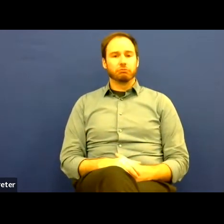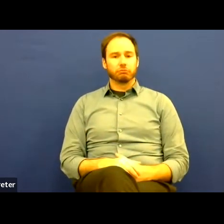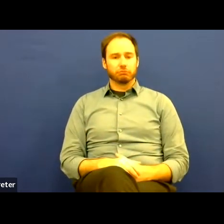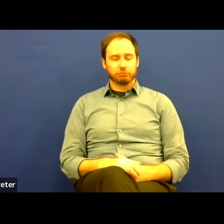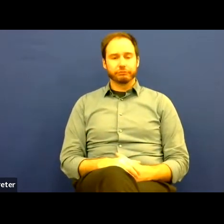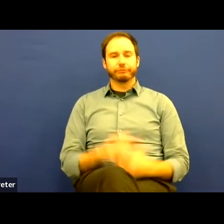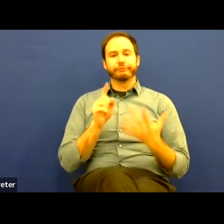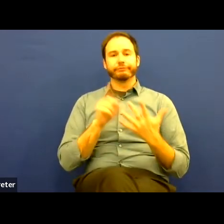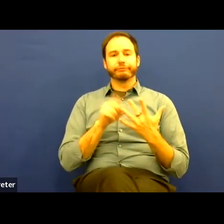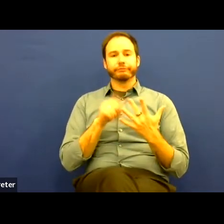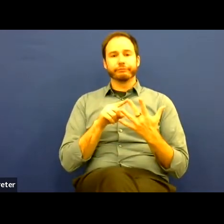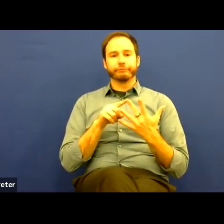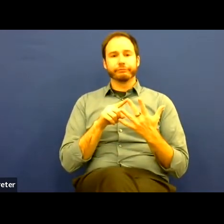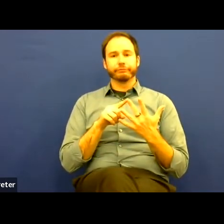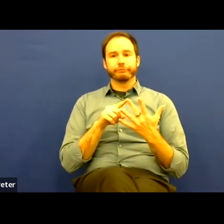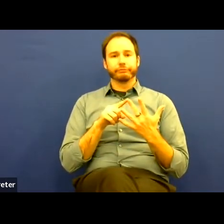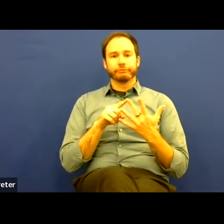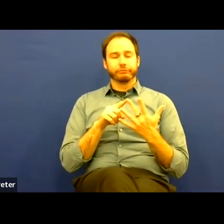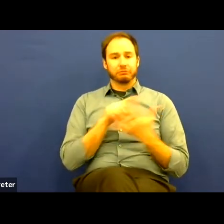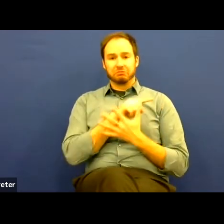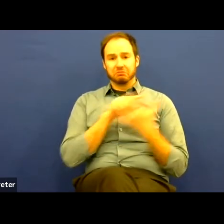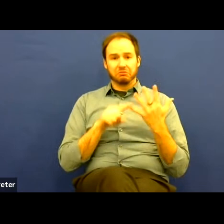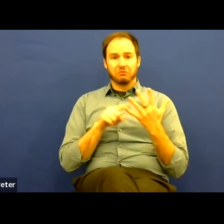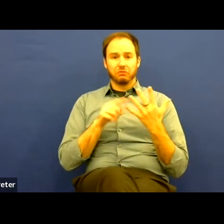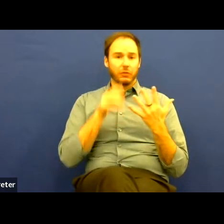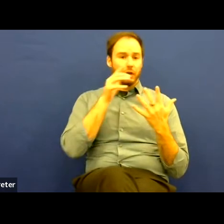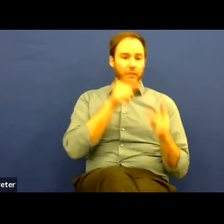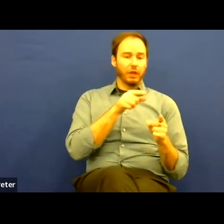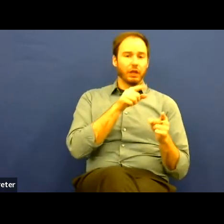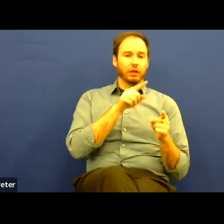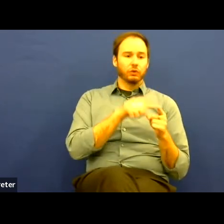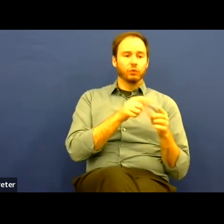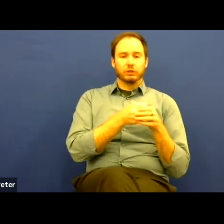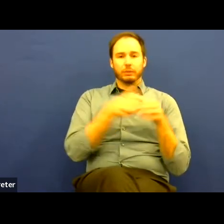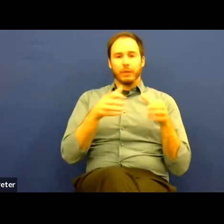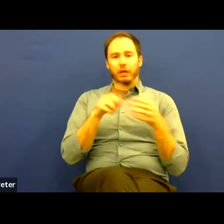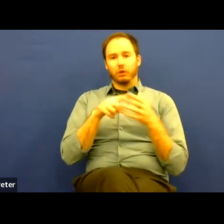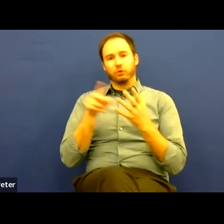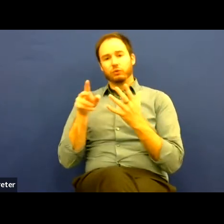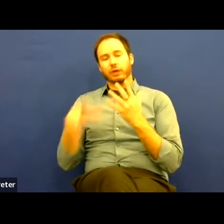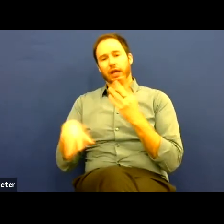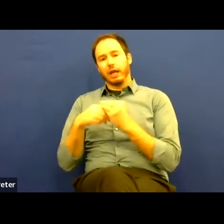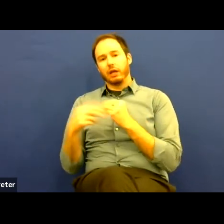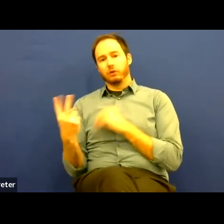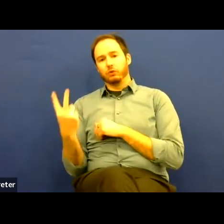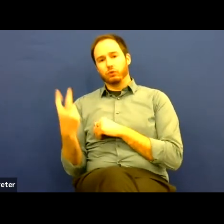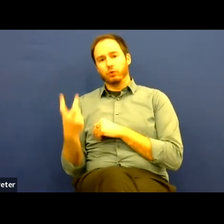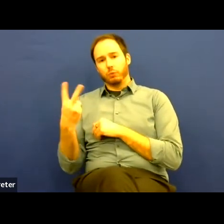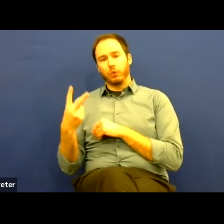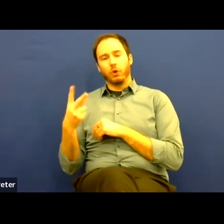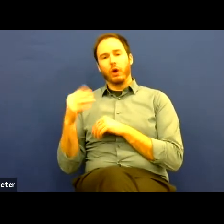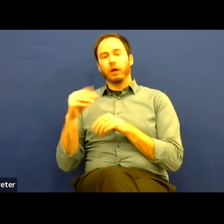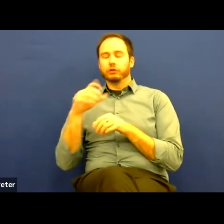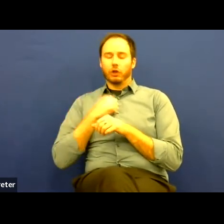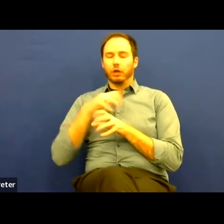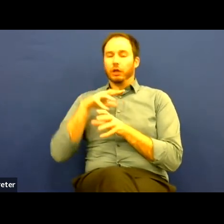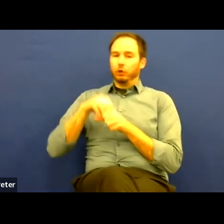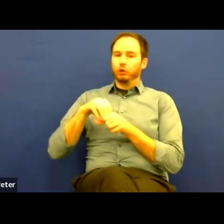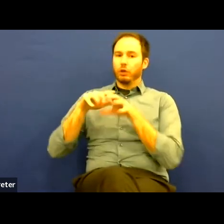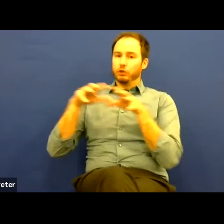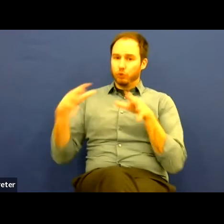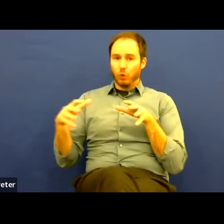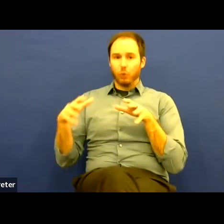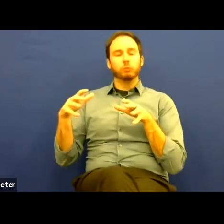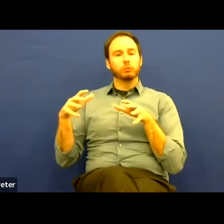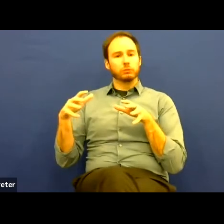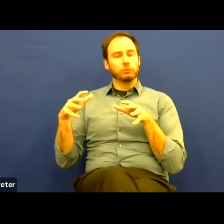And anyone, I assume everyone's good with the whole idea of expanding it to include the dome in the first place, so as to